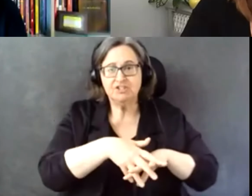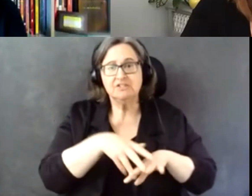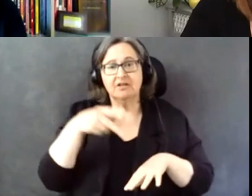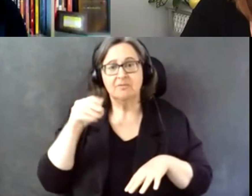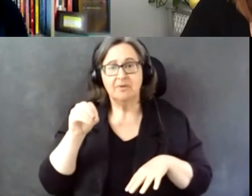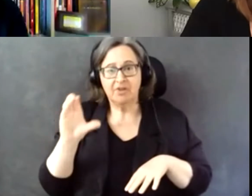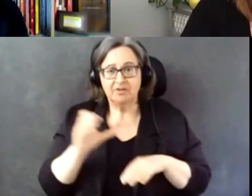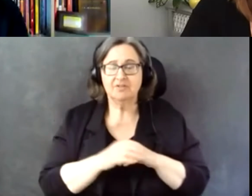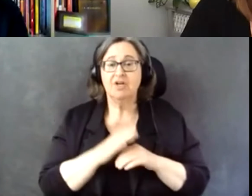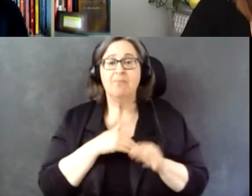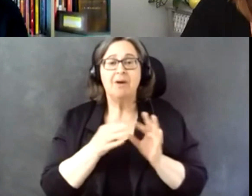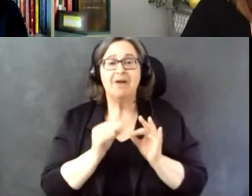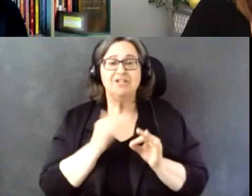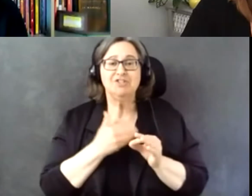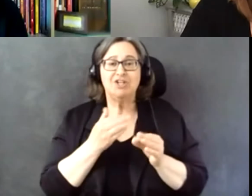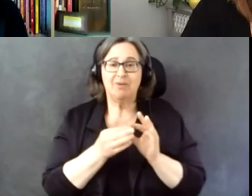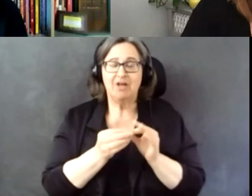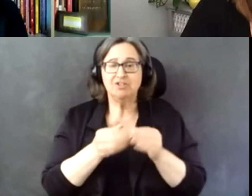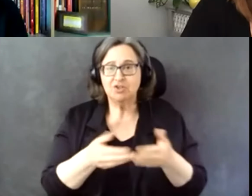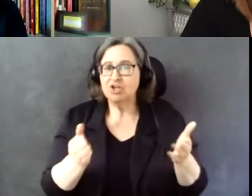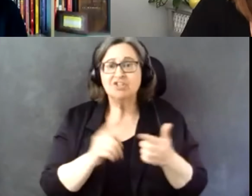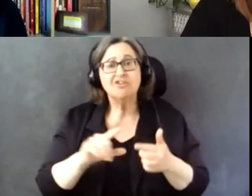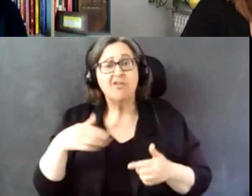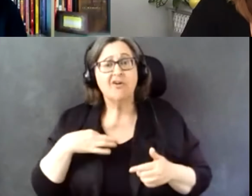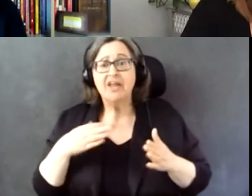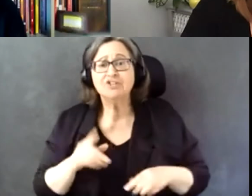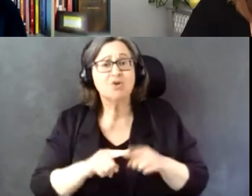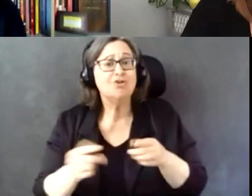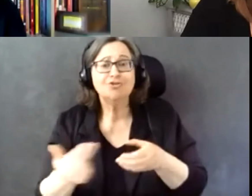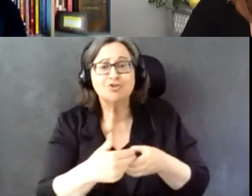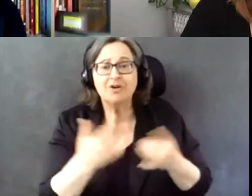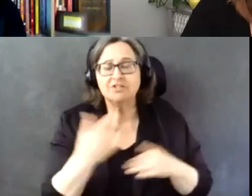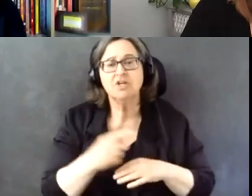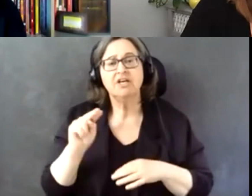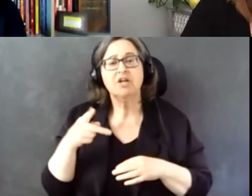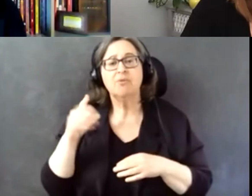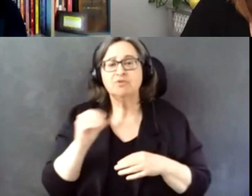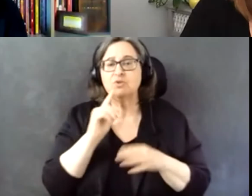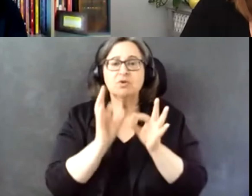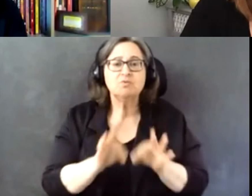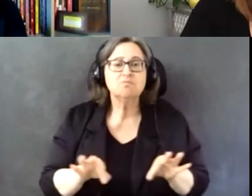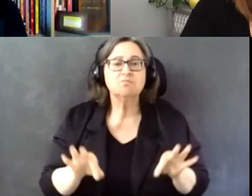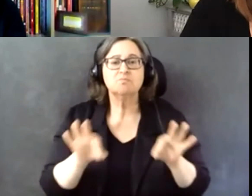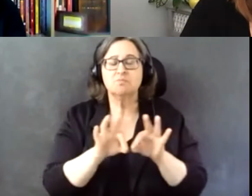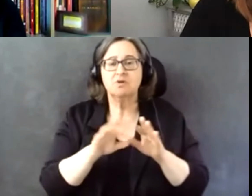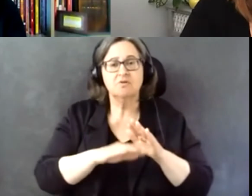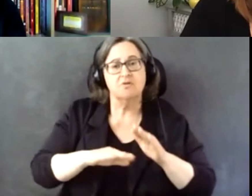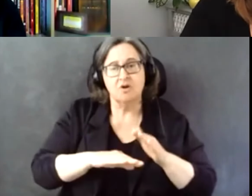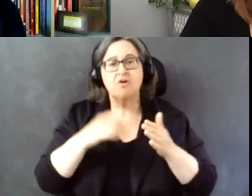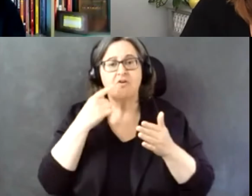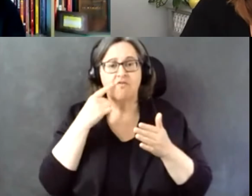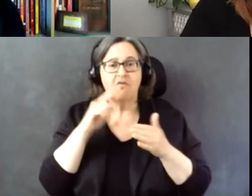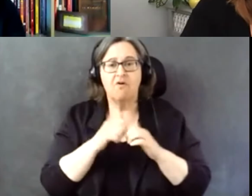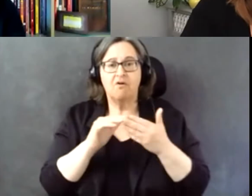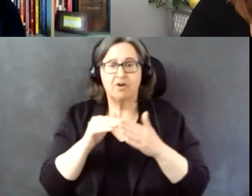my message and our message to candidates who could not join us today is that non-profits are fundamental to how community members support one